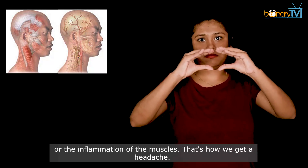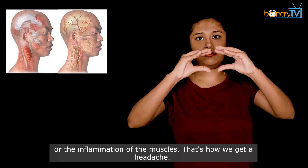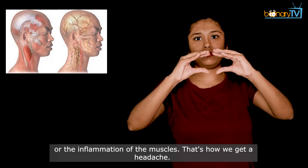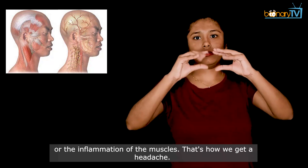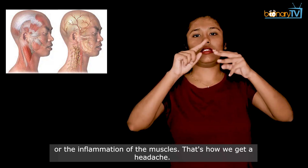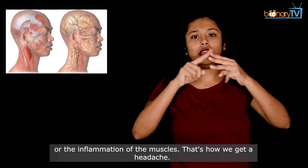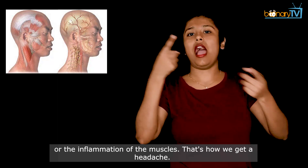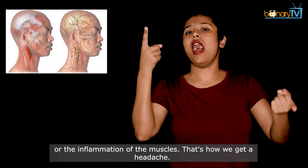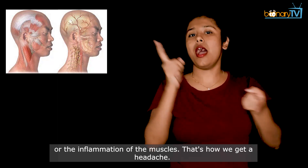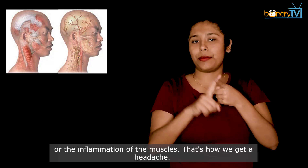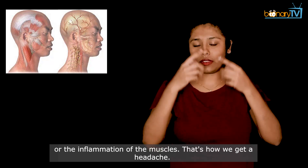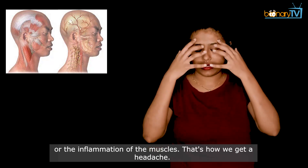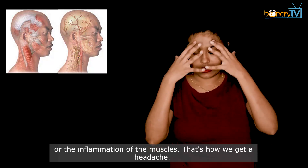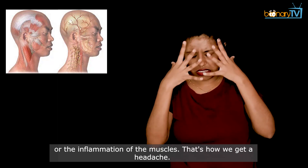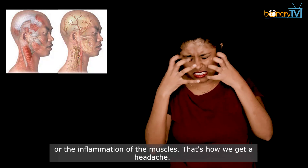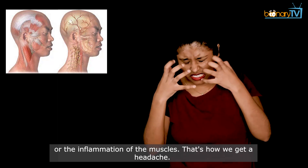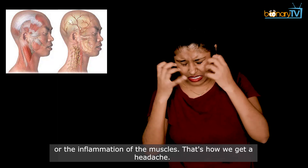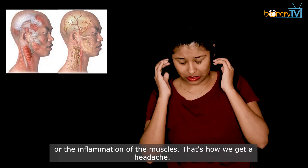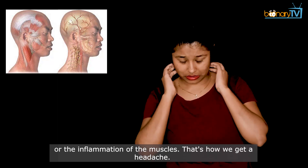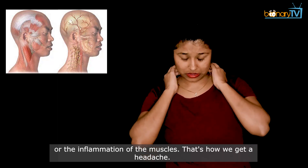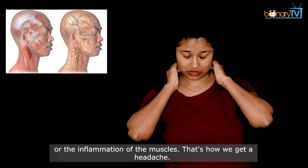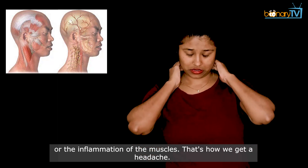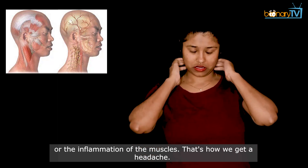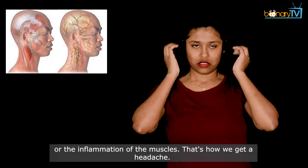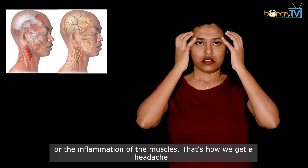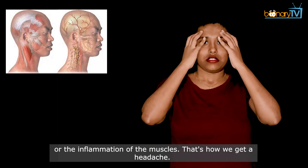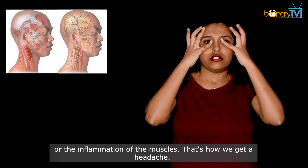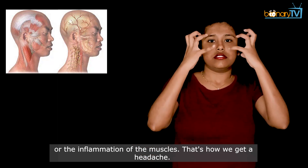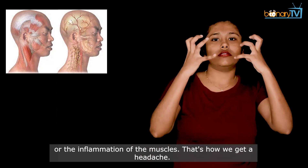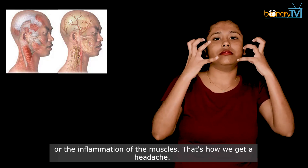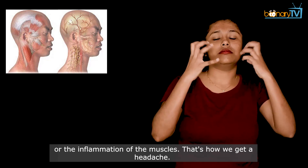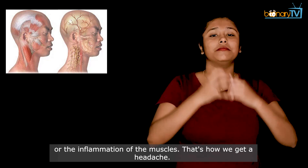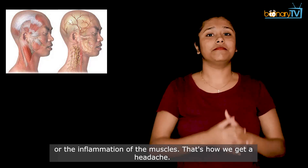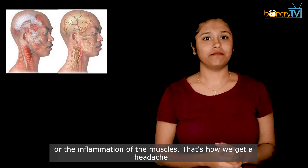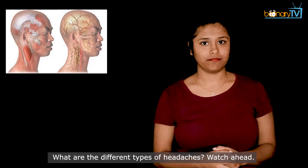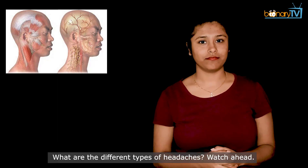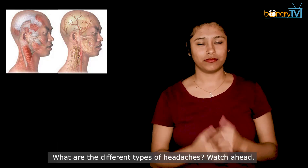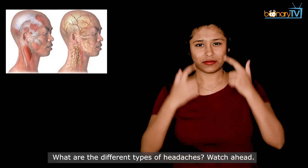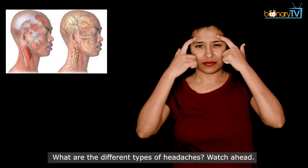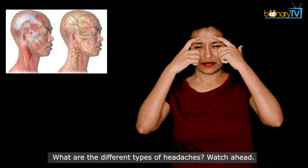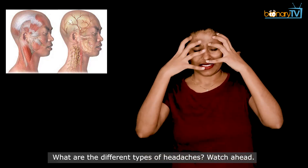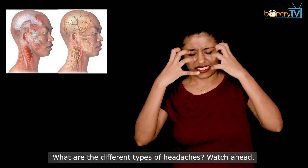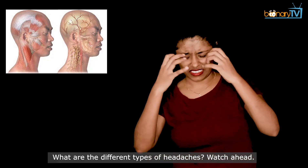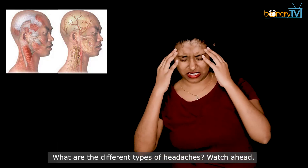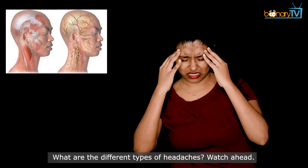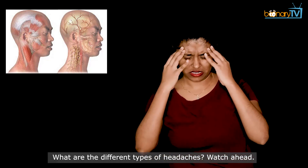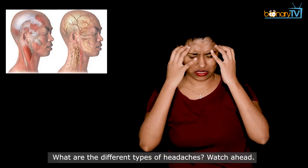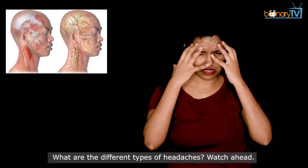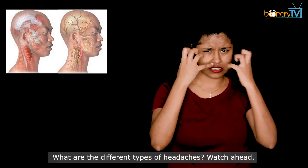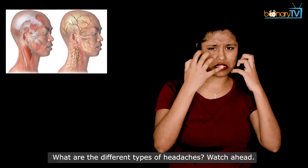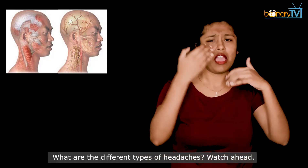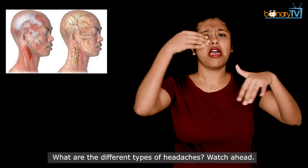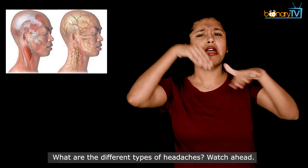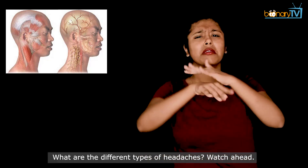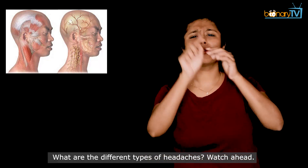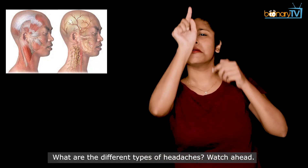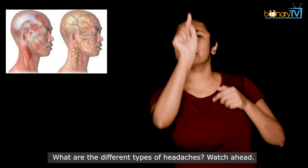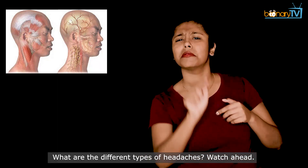muscles. That's how we get a headache. What are the different types of headaches? Watch